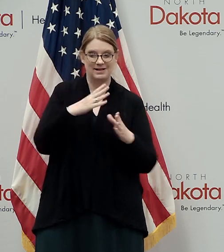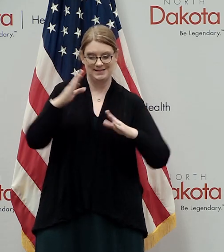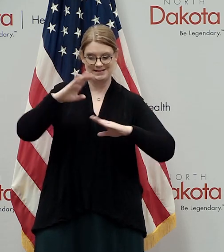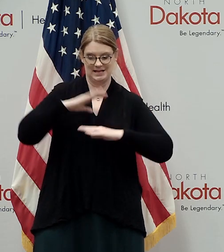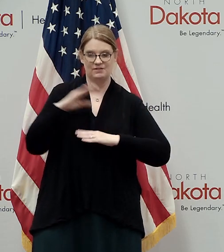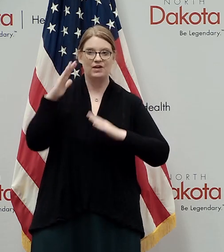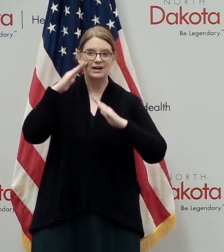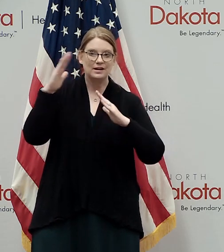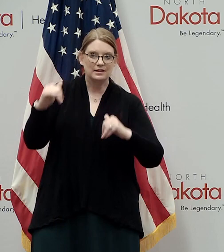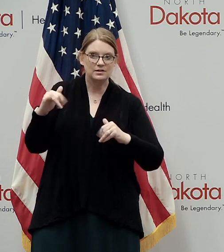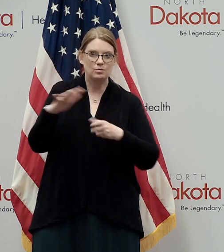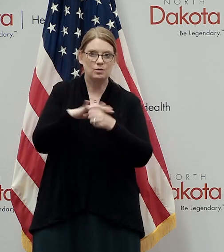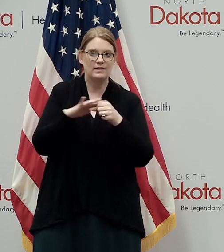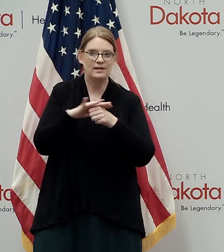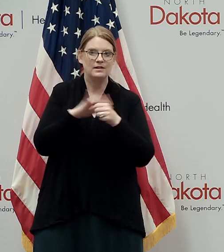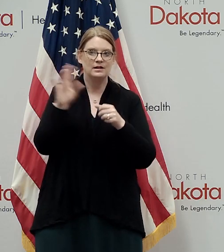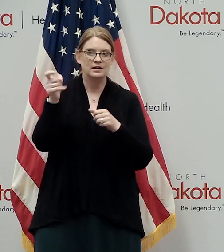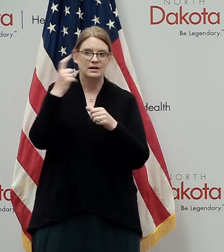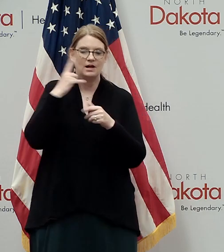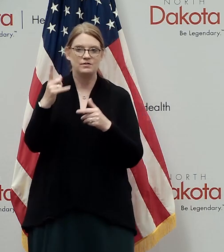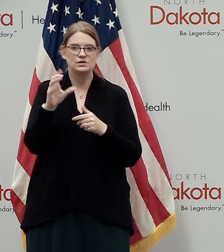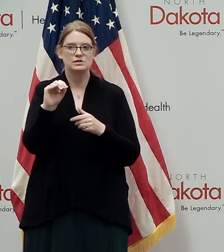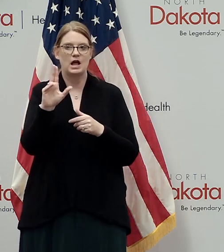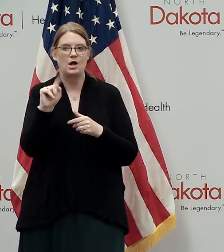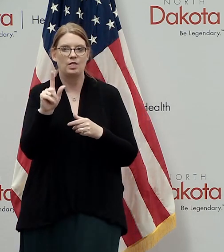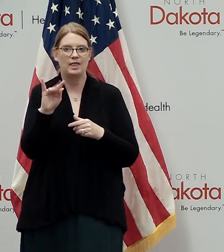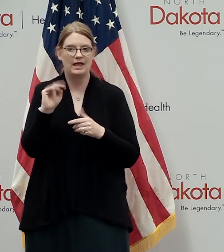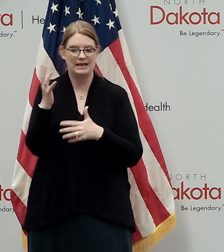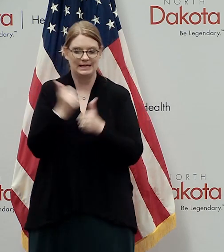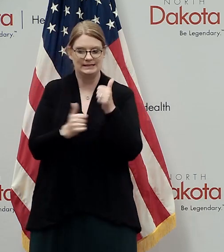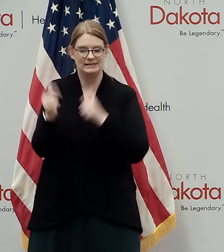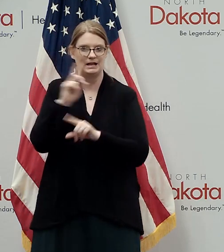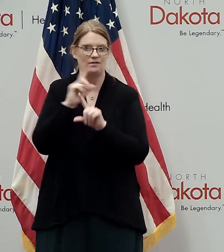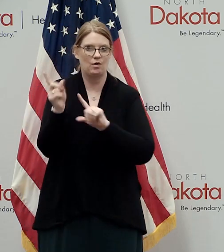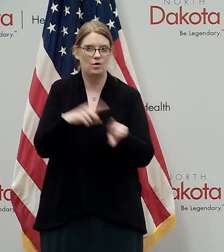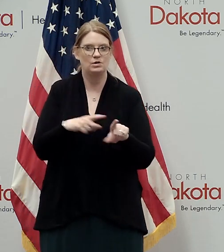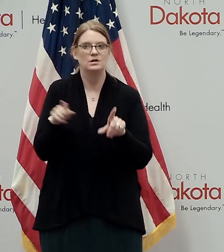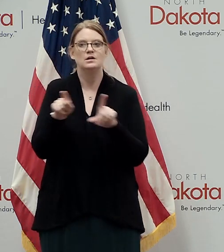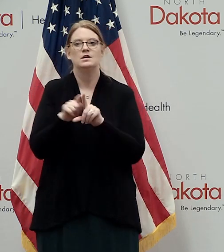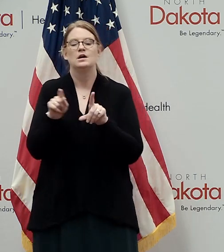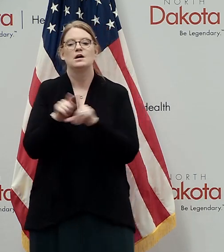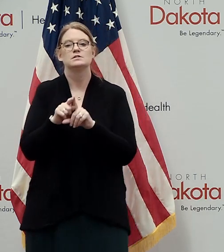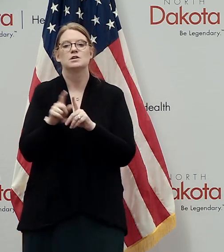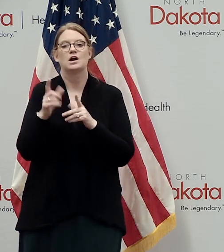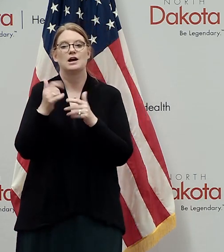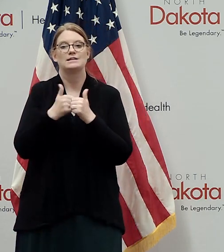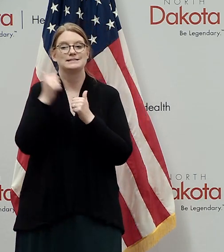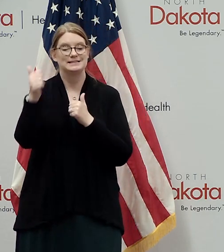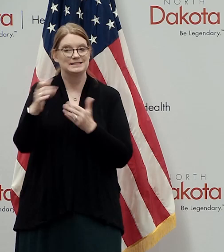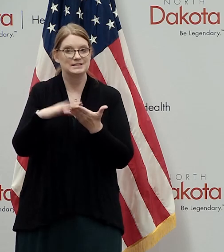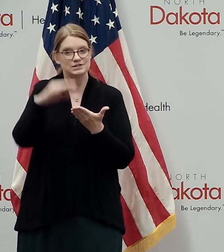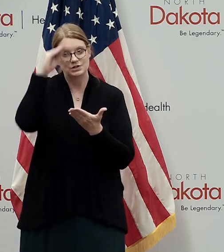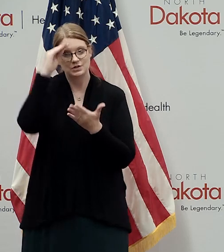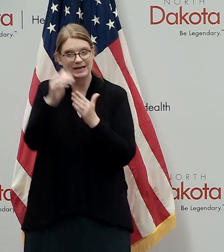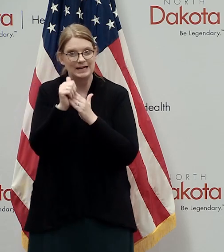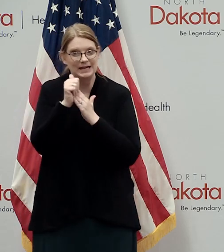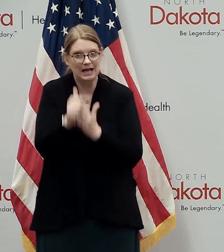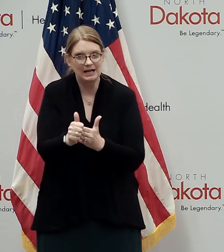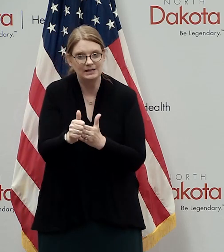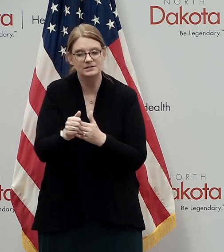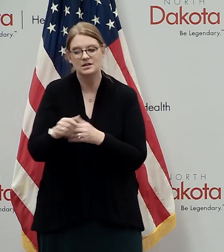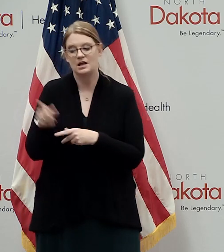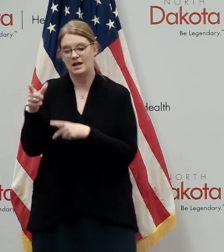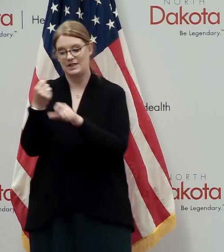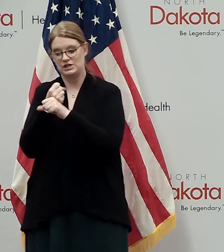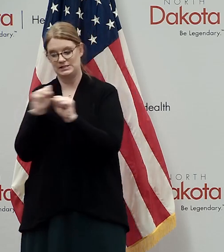within the governor's outlined executive order and our distance learning guidance, and that there is a safe and